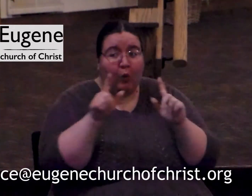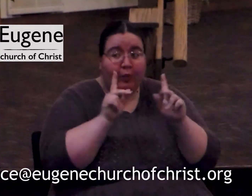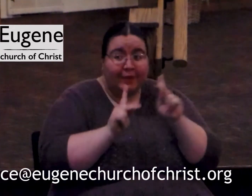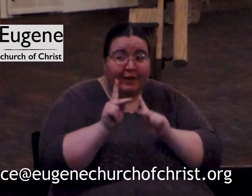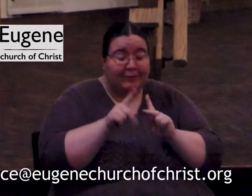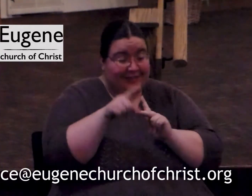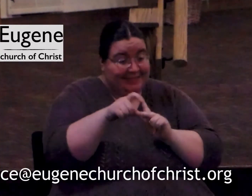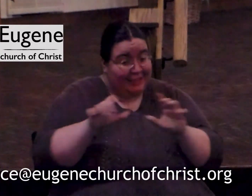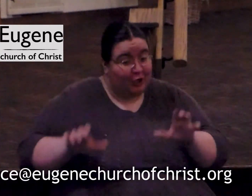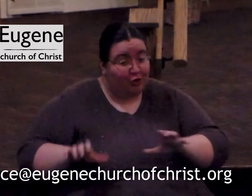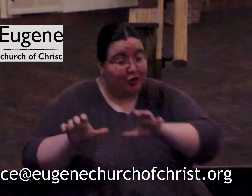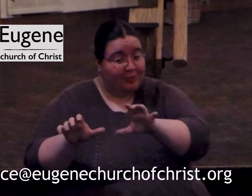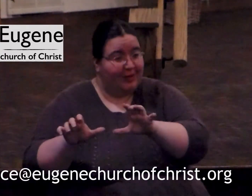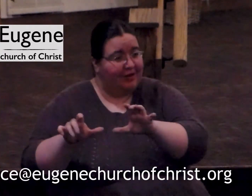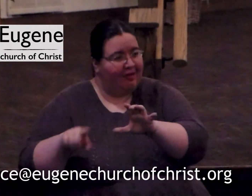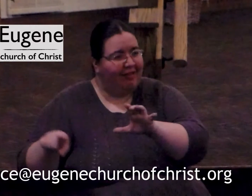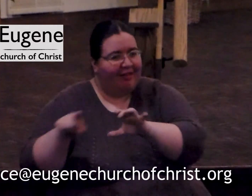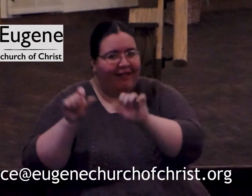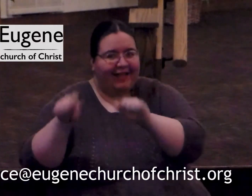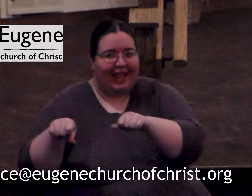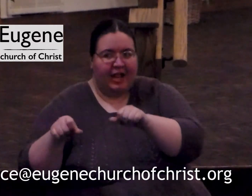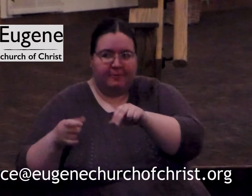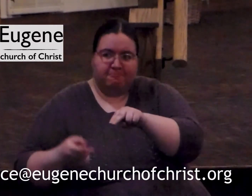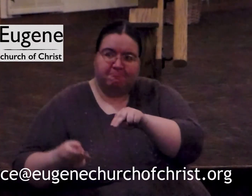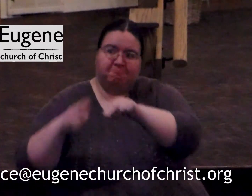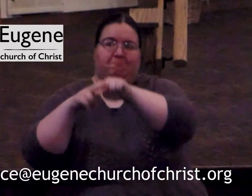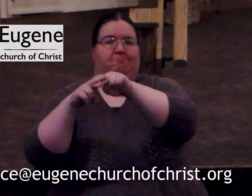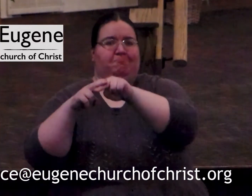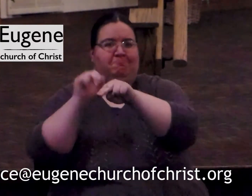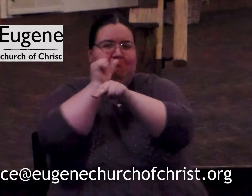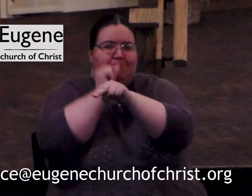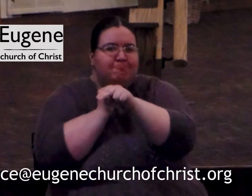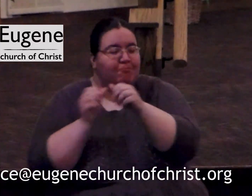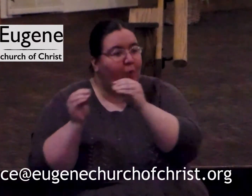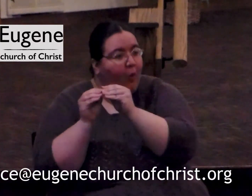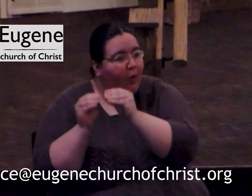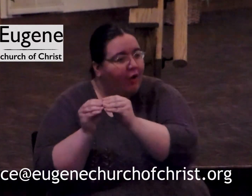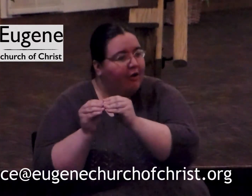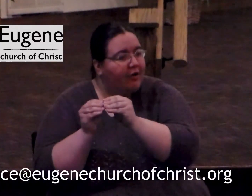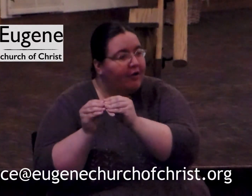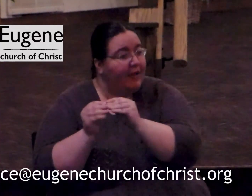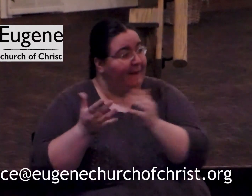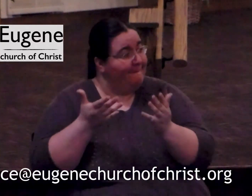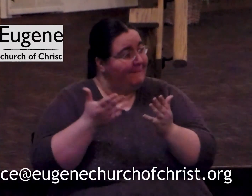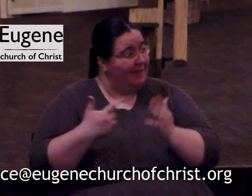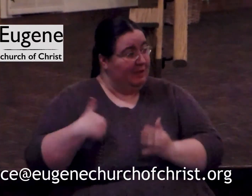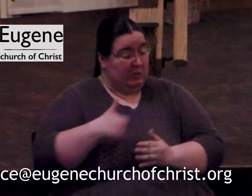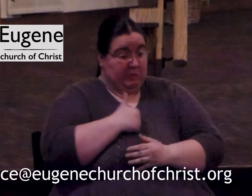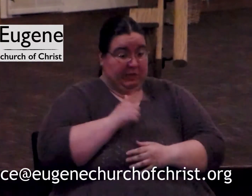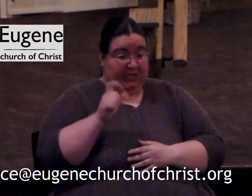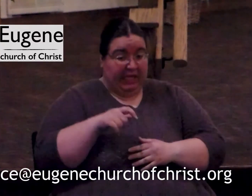patience. You can see people persevering, and those people, with your encouragement, can persevere so much